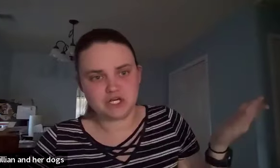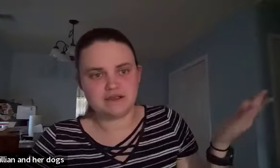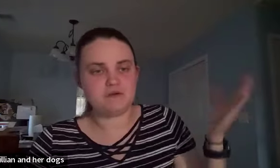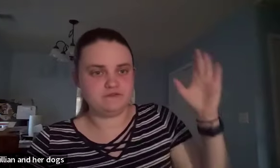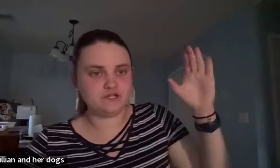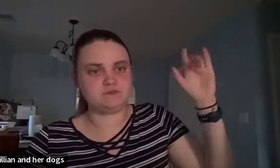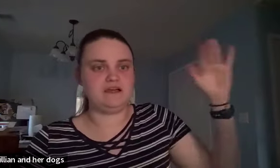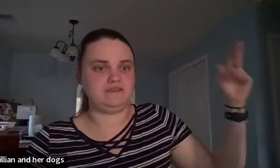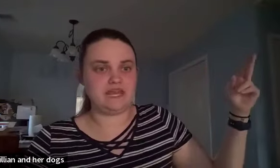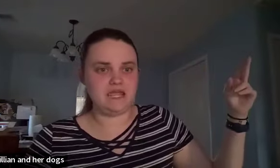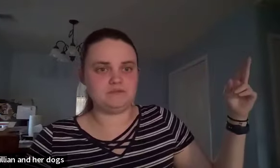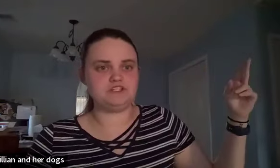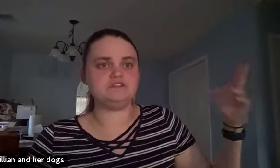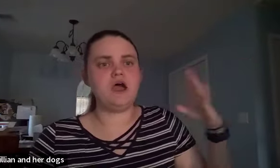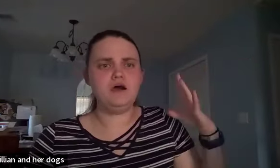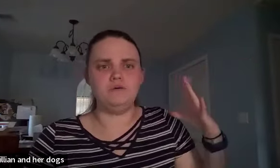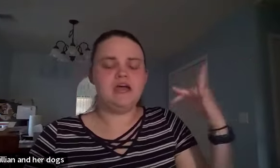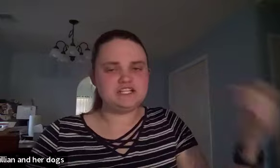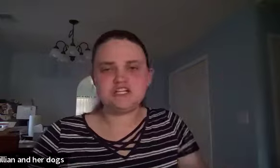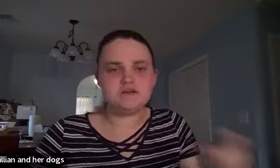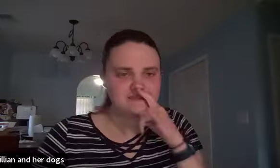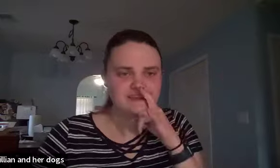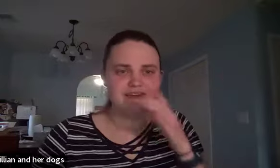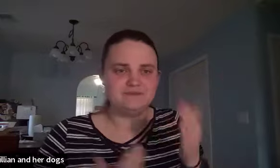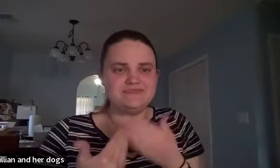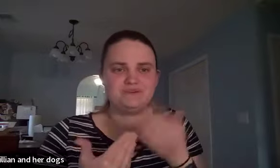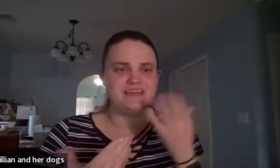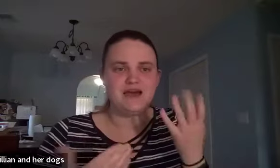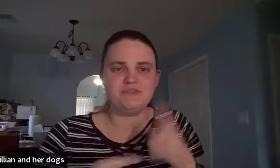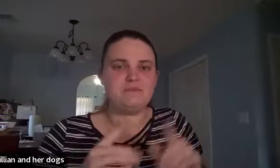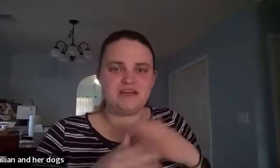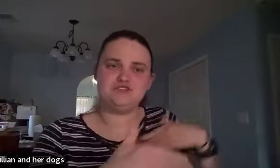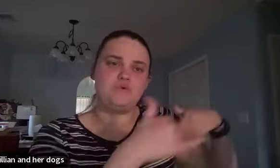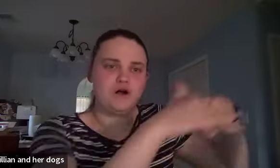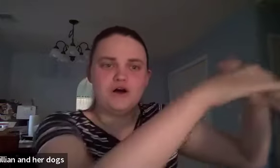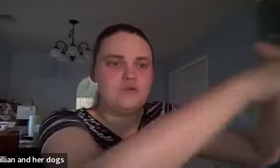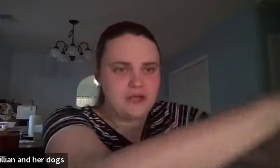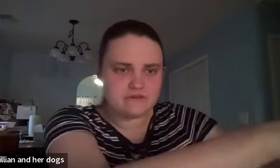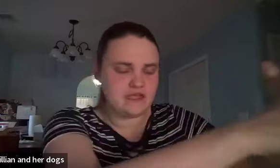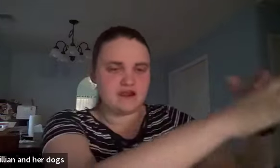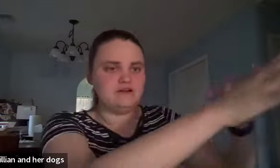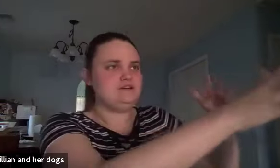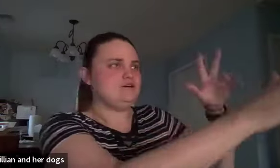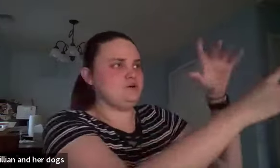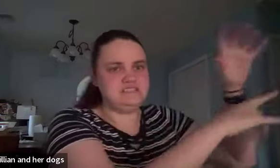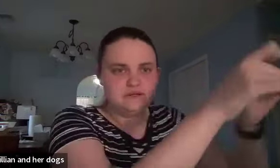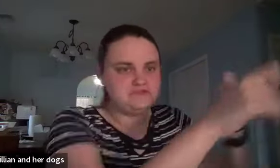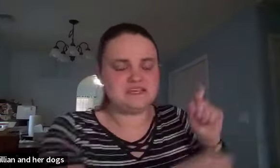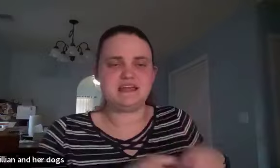here," and I would finger spell, like, the name, and she goes, "Oh," and she'd go get the kid, and it was simple as that, without me having to walk all the way over there or deal with this, like,